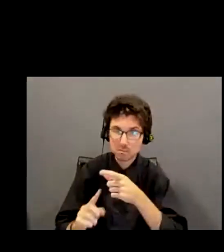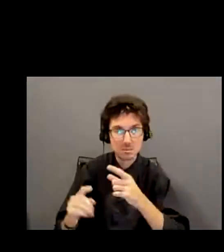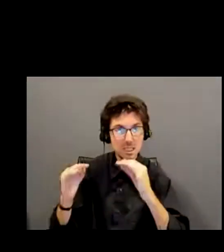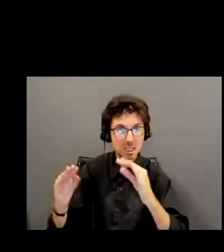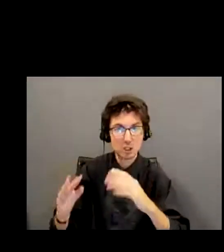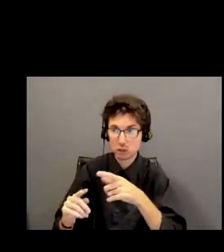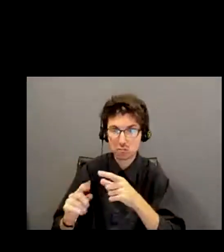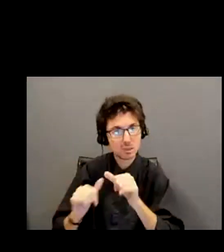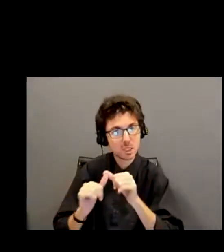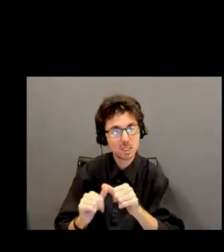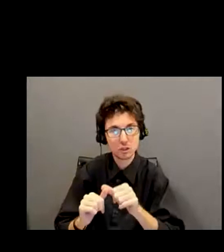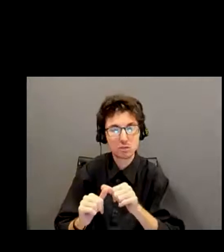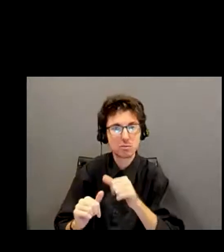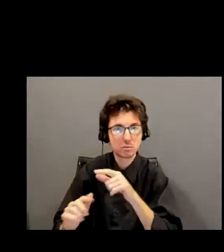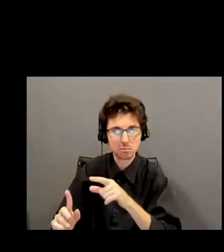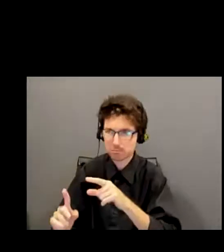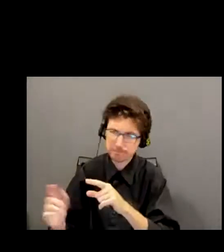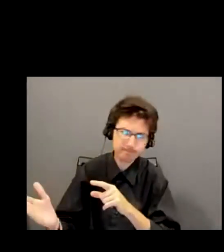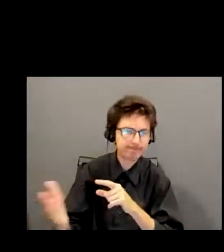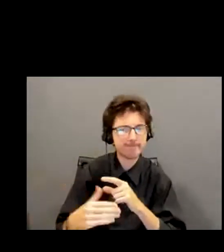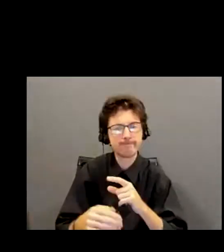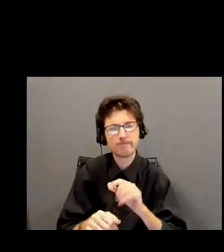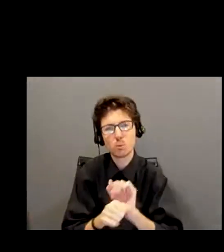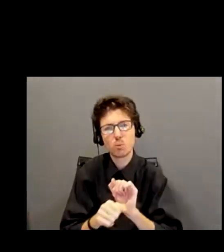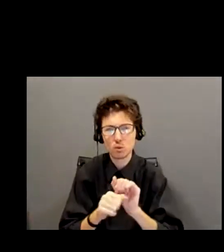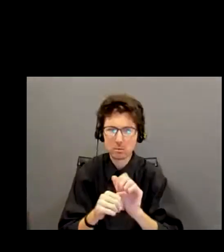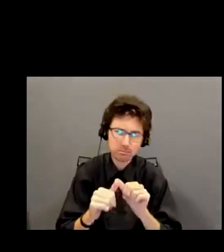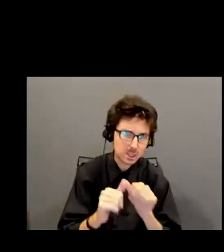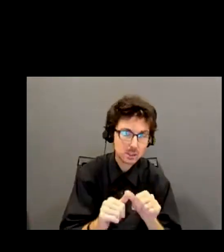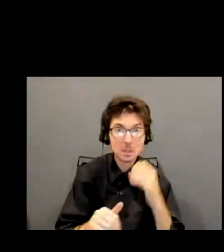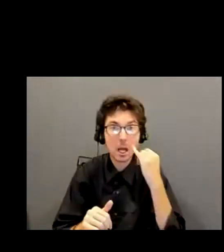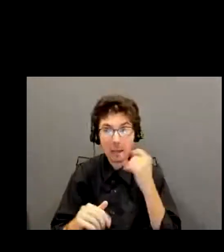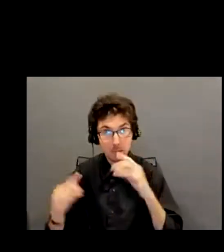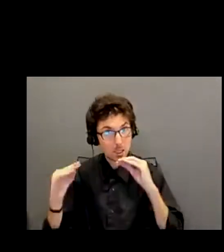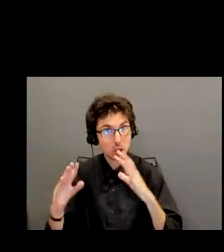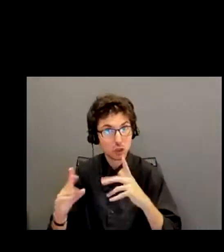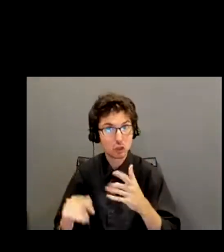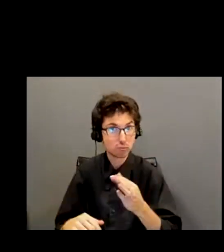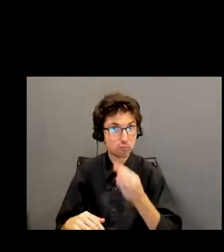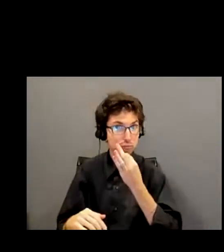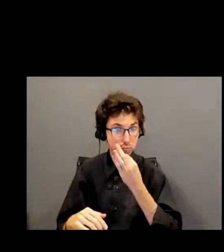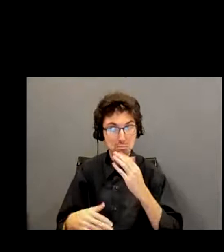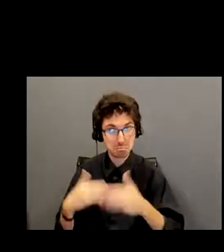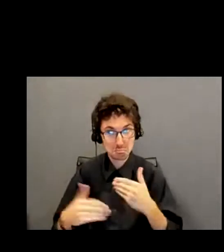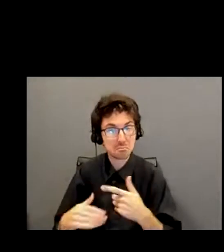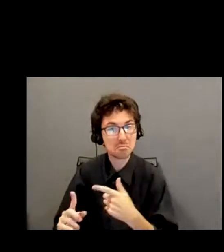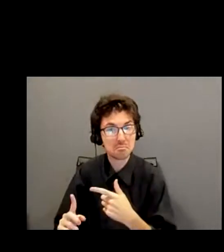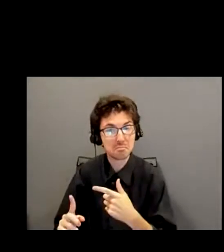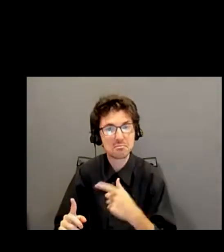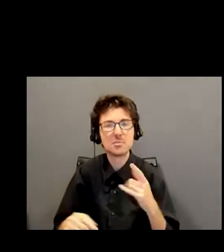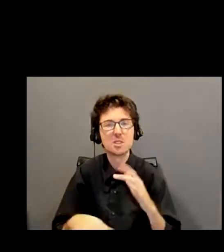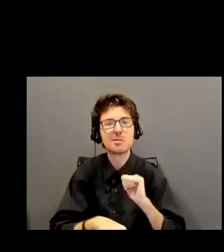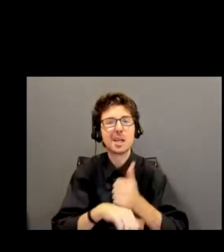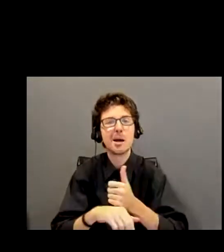regardless of the program if the teacher meets the standards. The program creates a win-win situation for